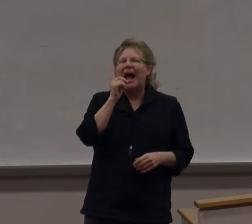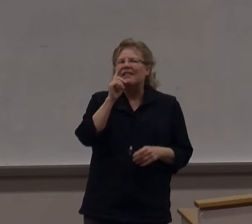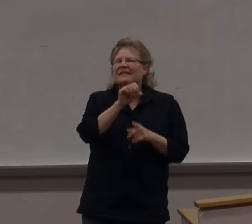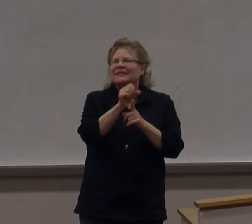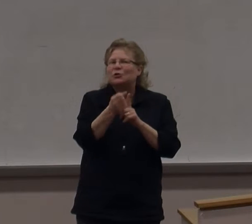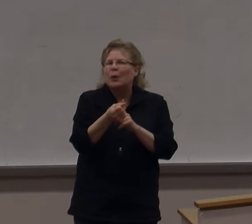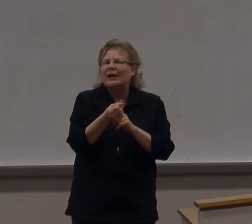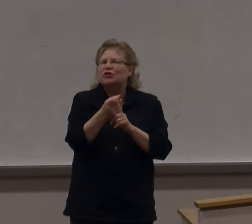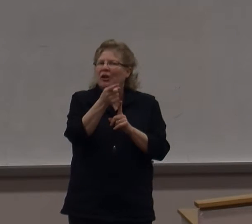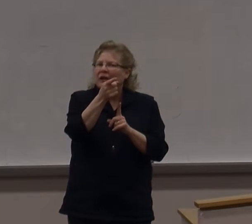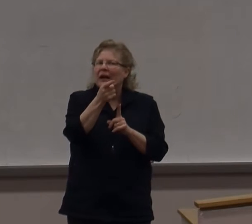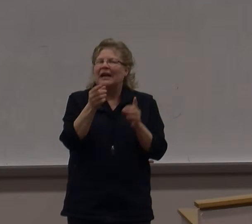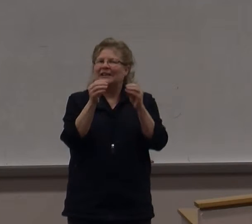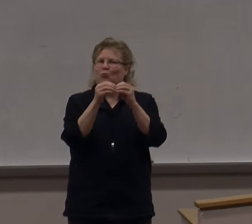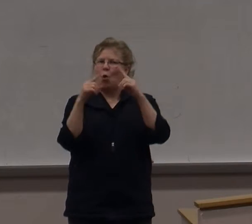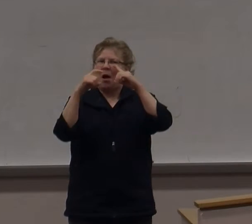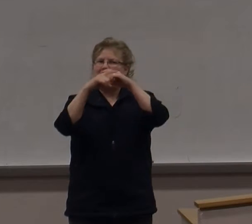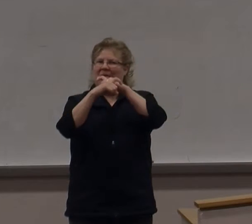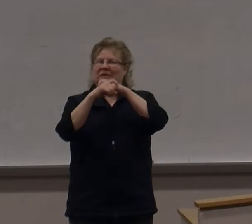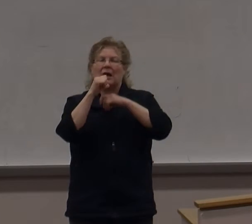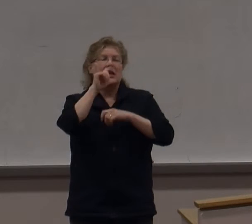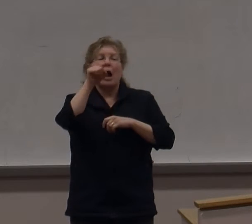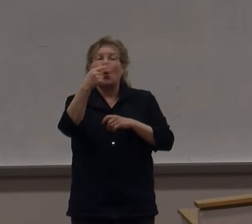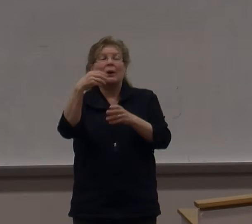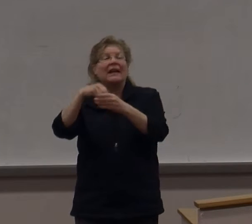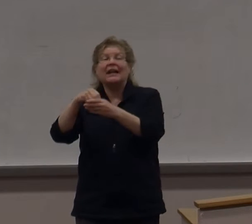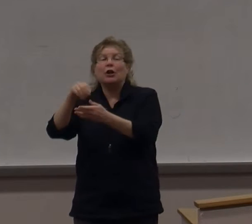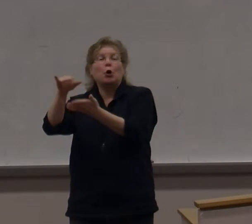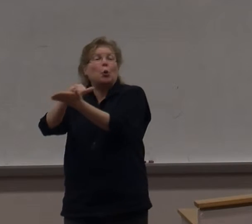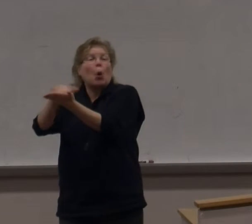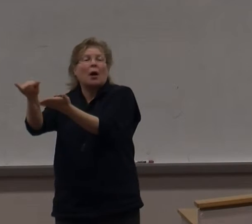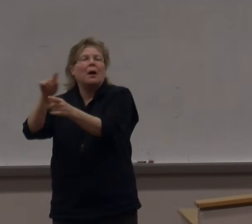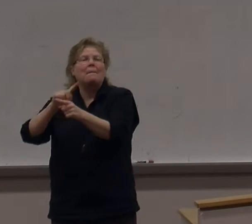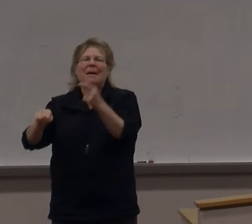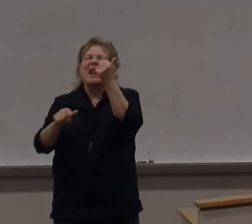Haiti, in the Dominican Republic, but everywhere.